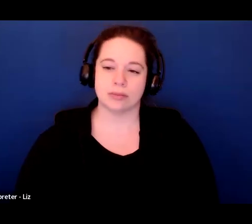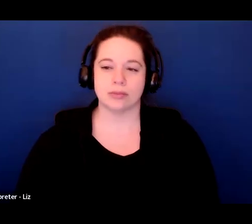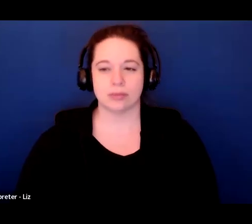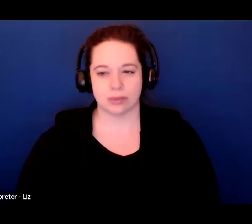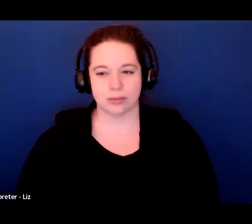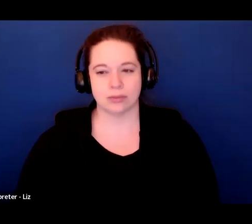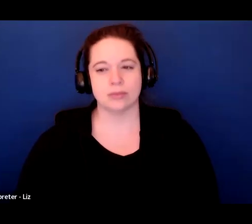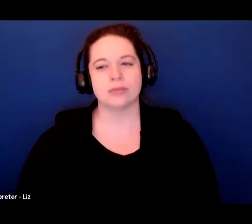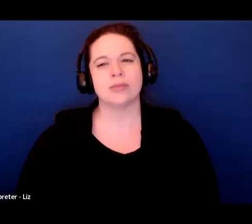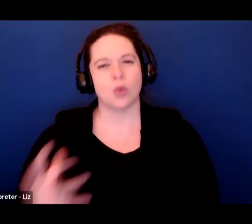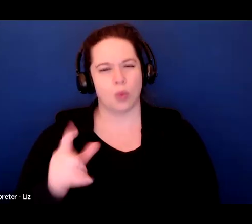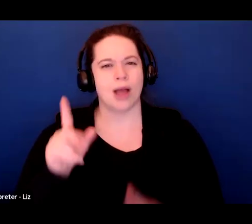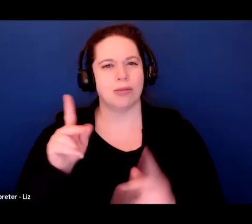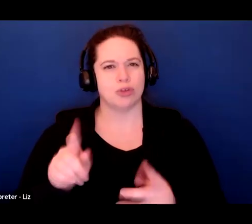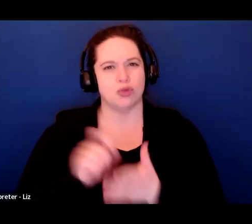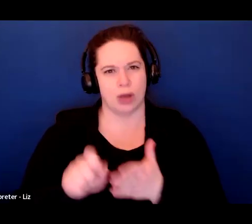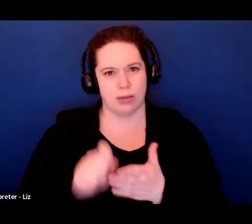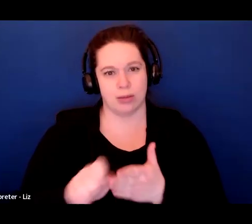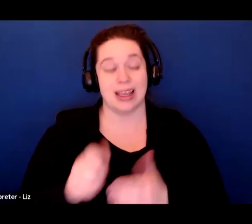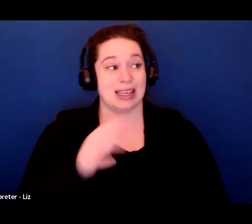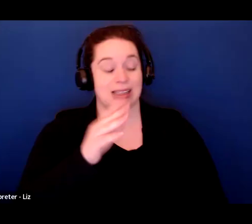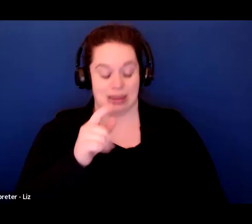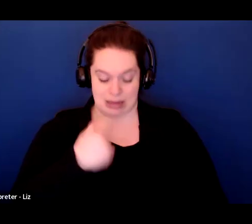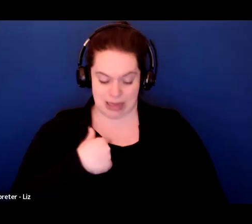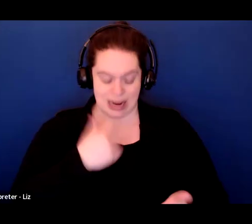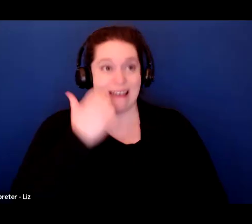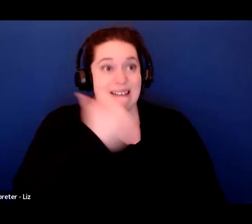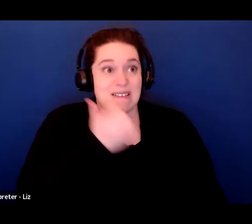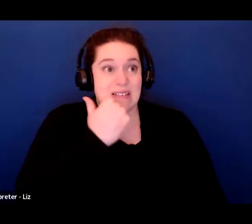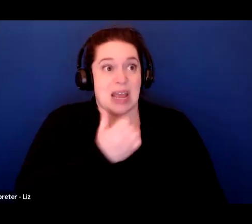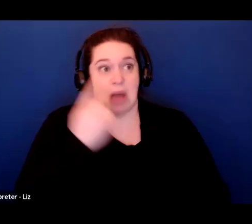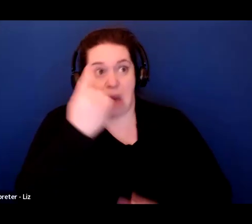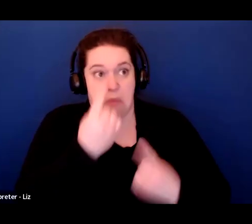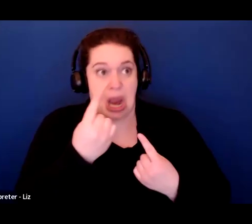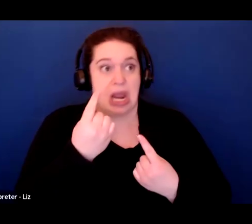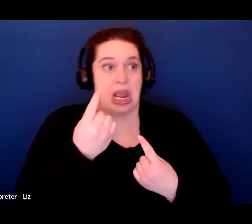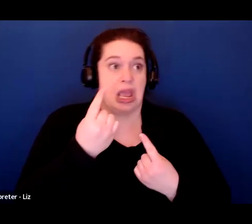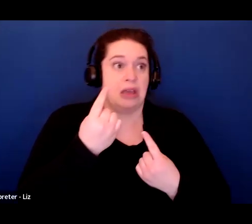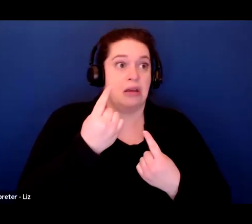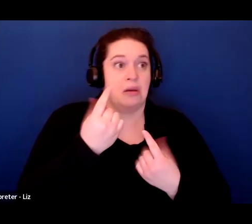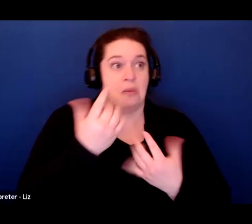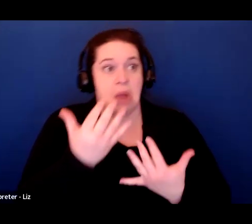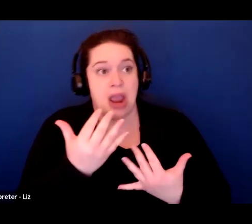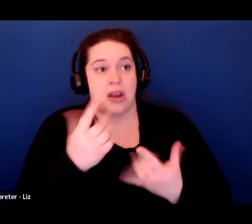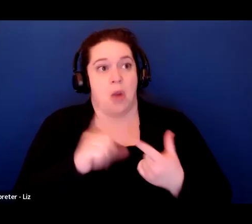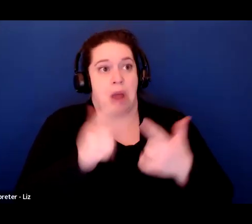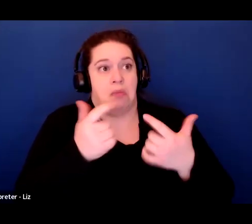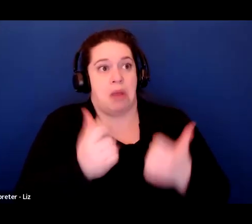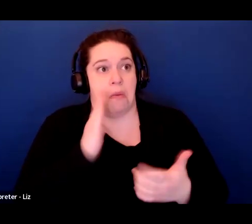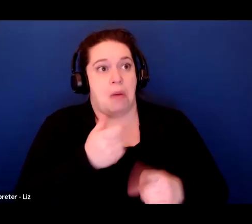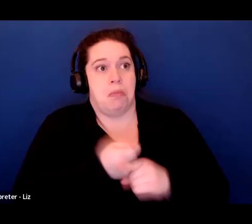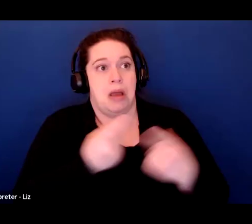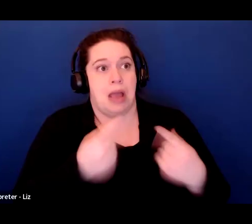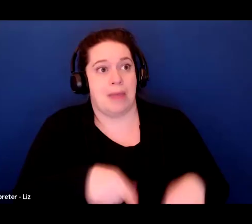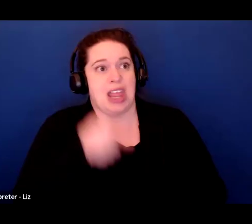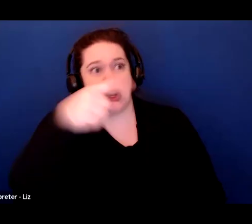said, I've been living every day of my life waiting and wondering when the progression is going to come. And then you said